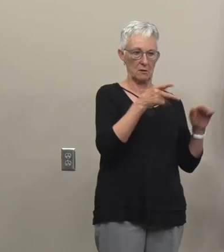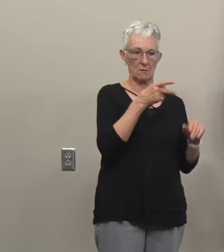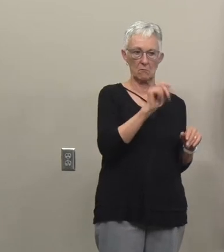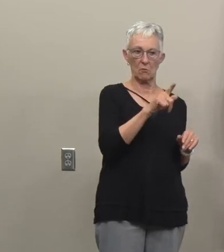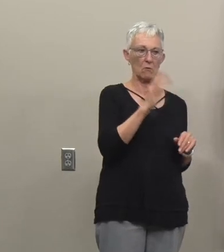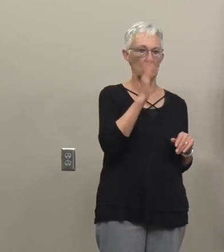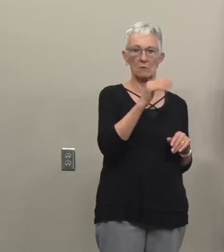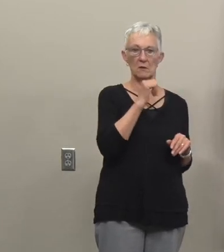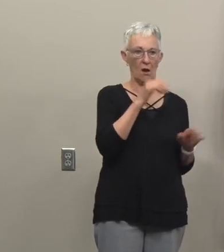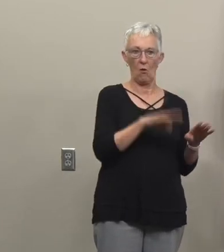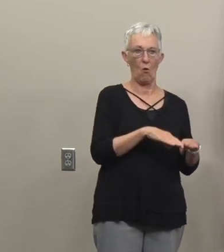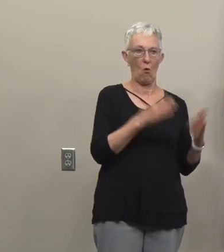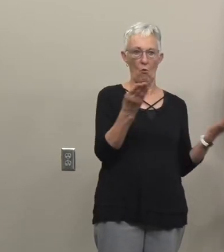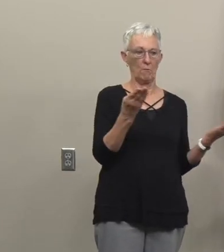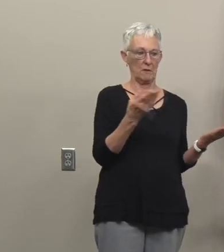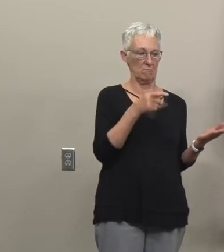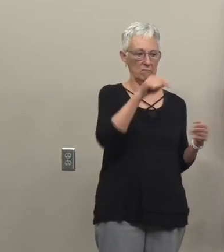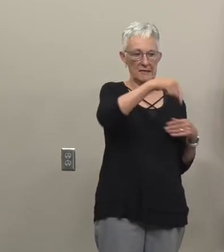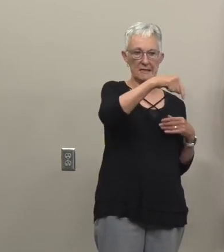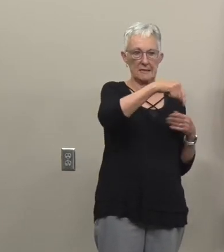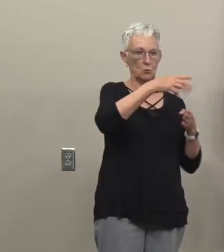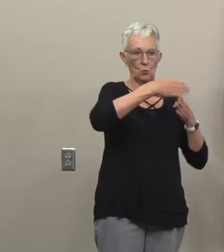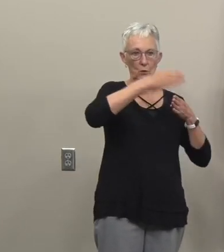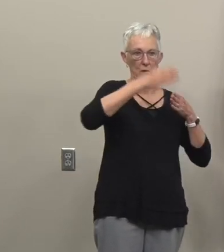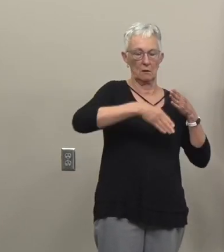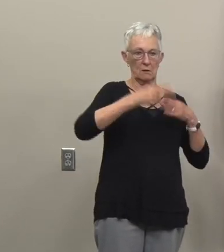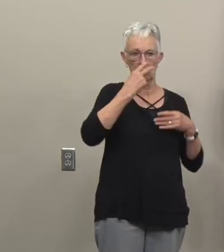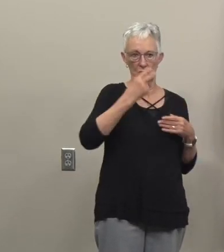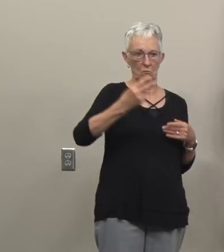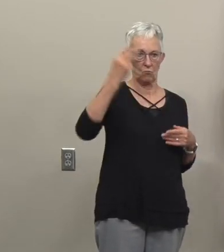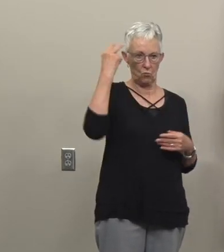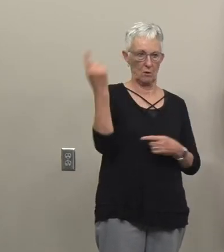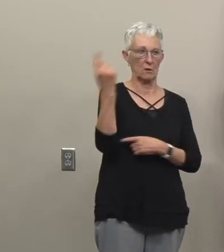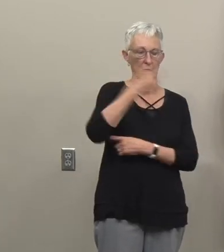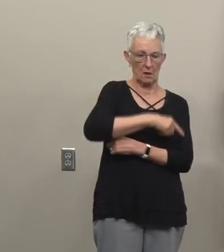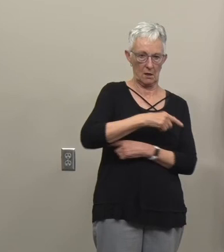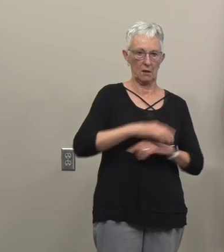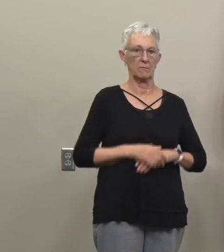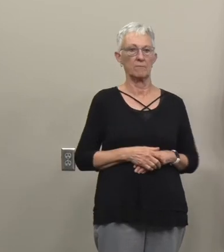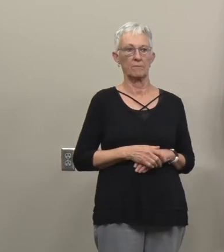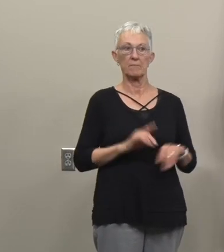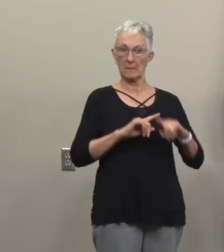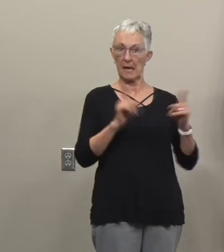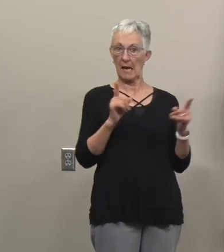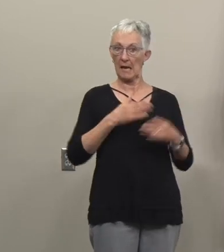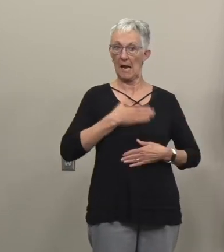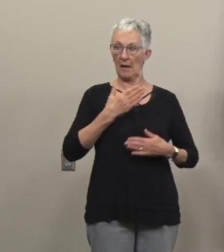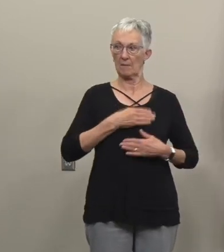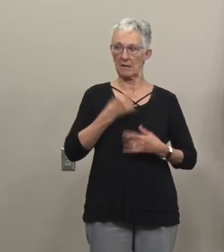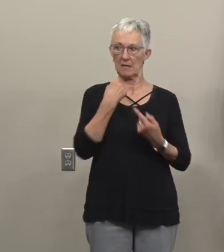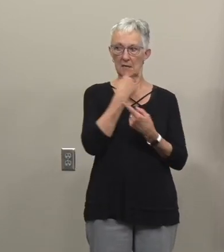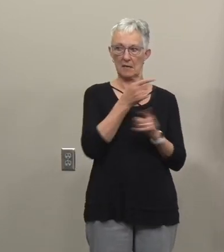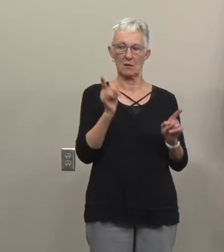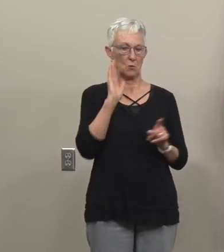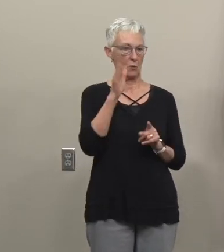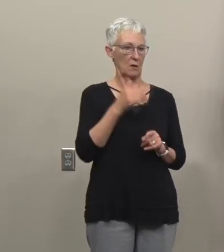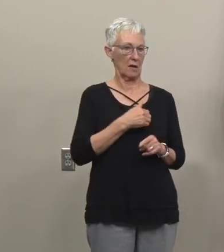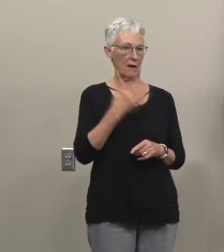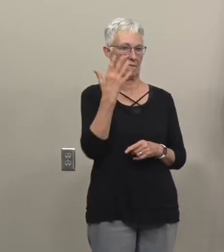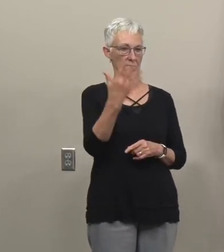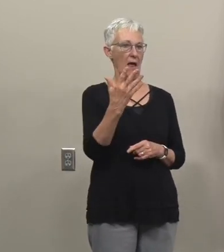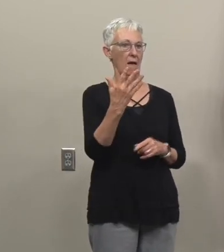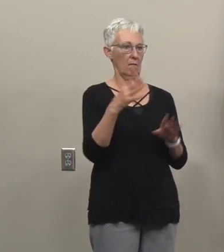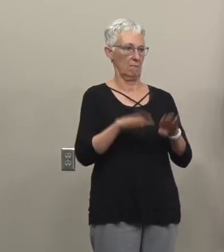for the traditional Memorial Day weekend, we are happy to announce that 5 public outdoor pools will be opening for the season on